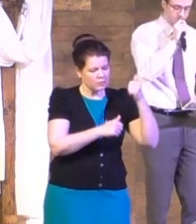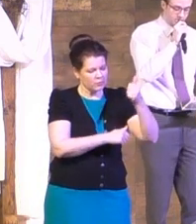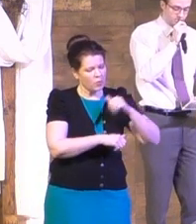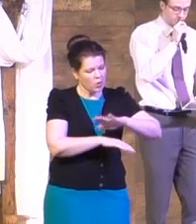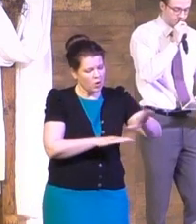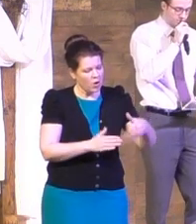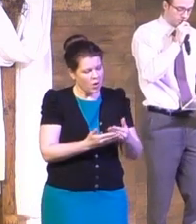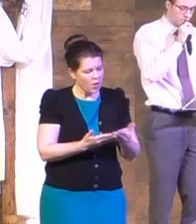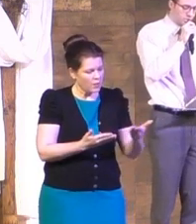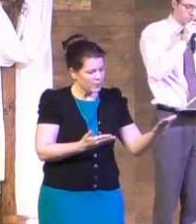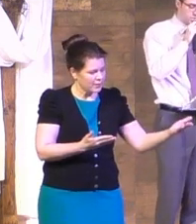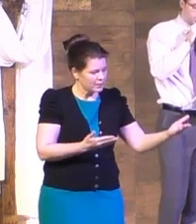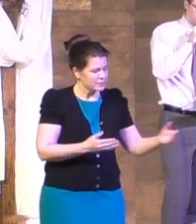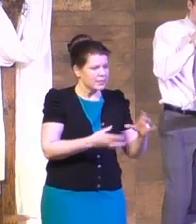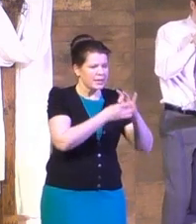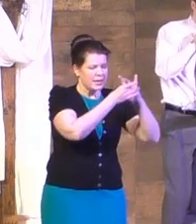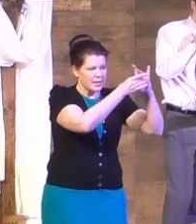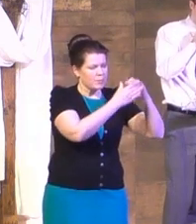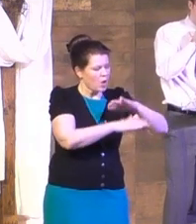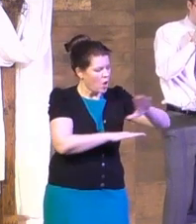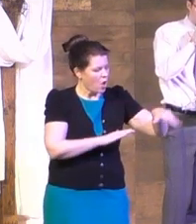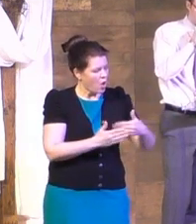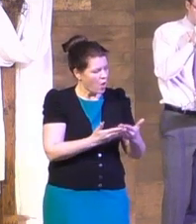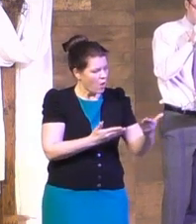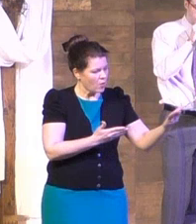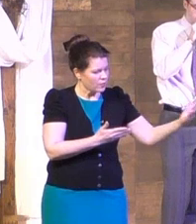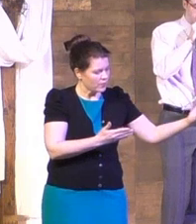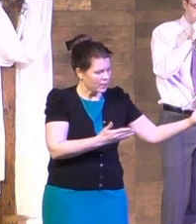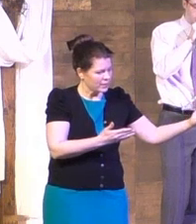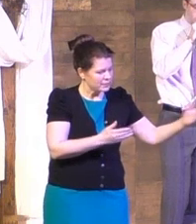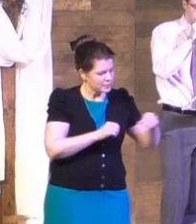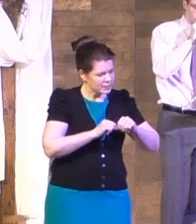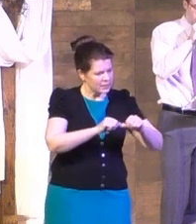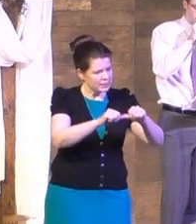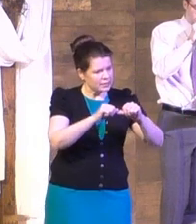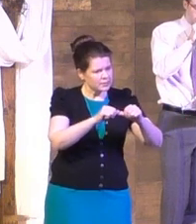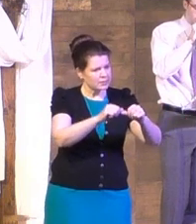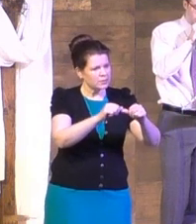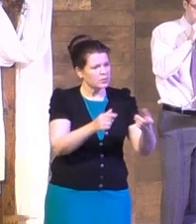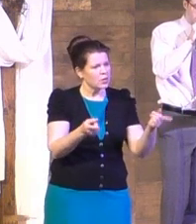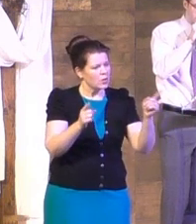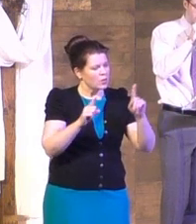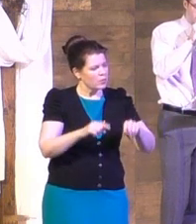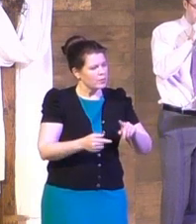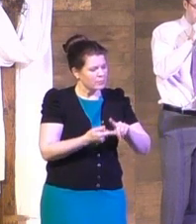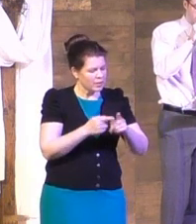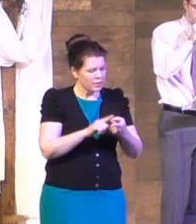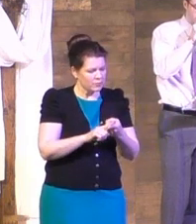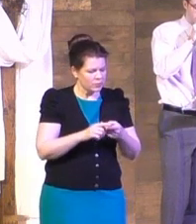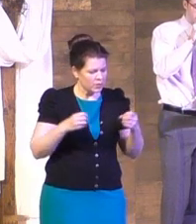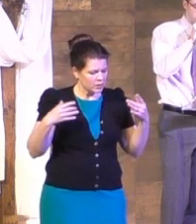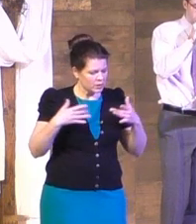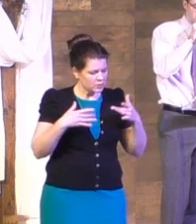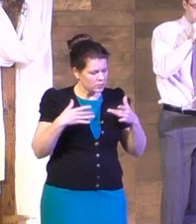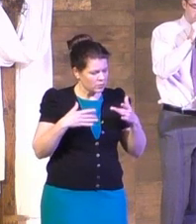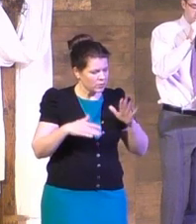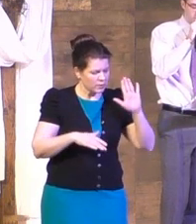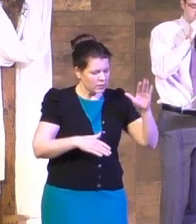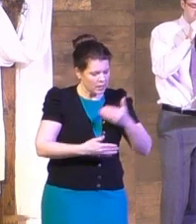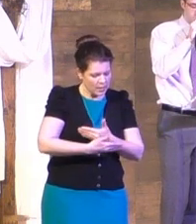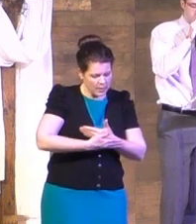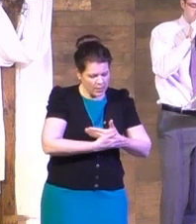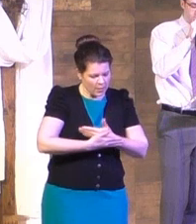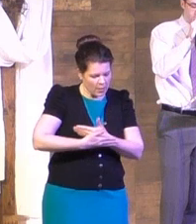hold together. So when my friend worries that her baby will be deaf, we can sit together and remember